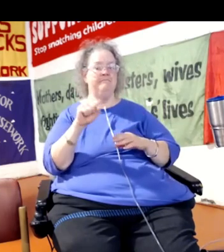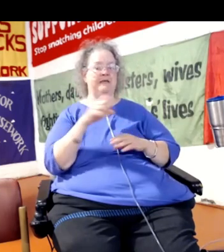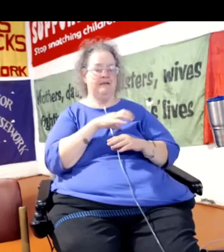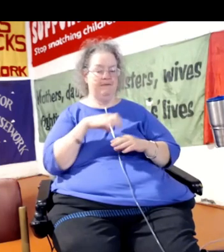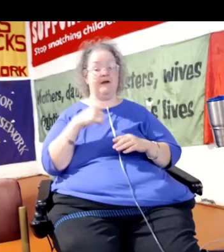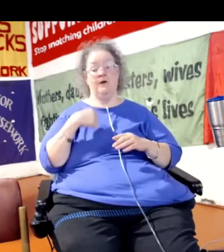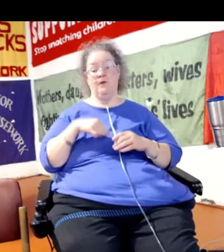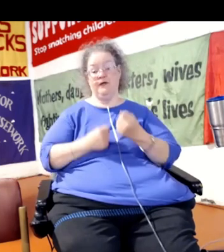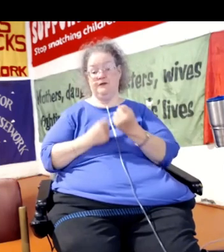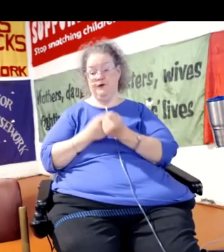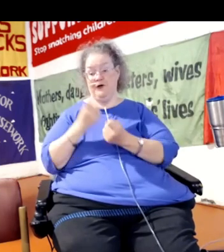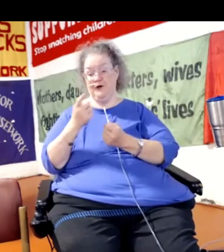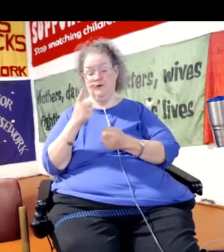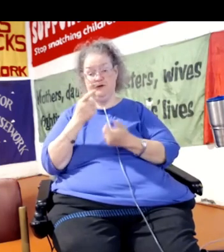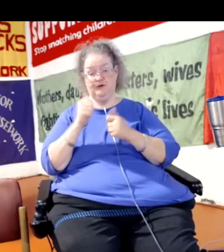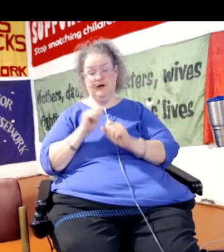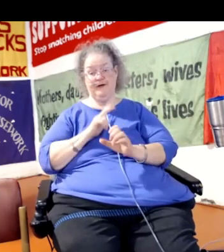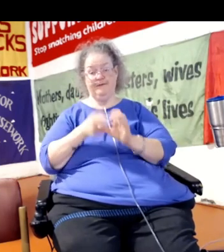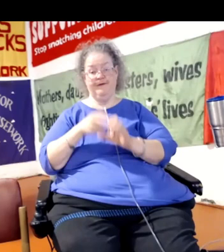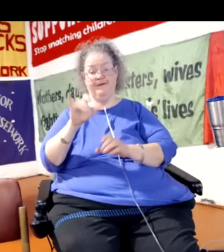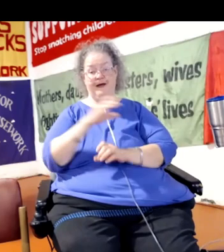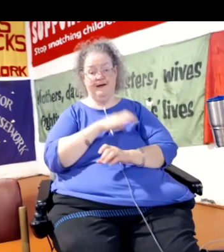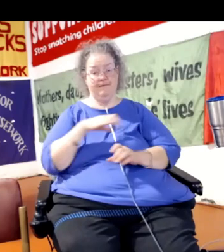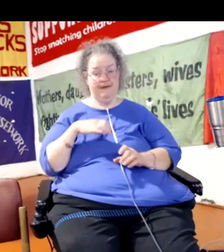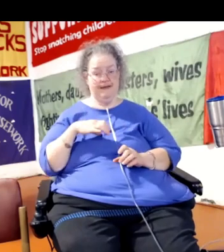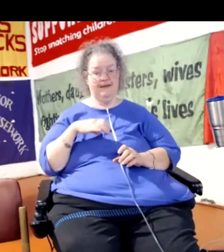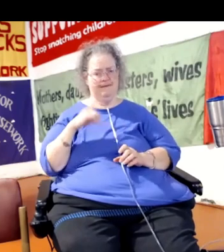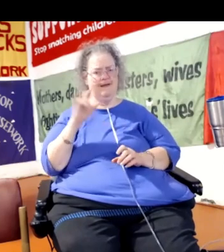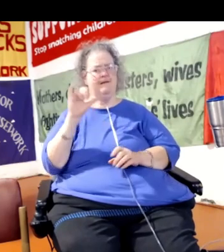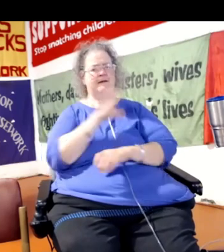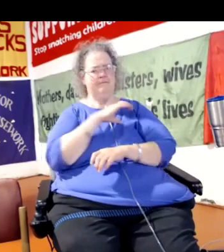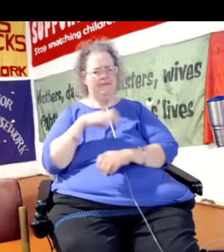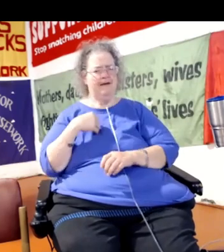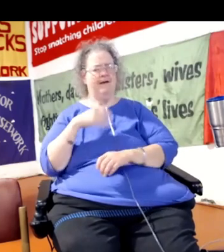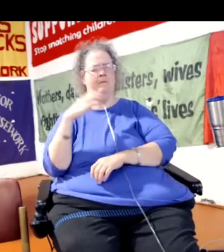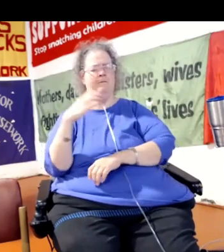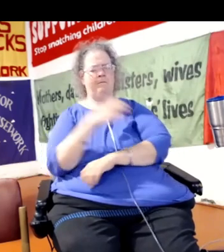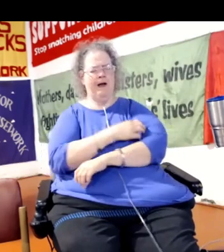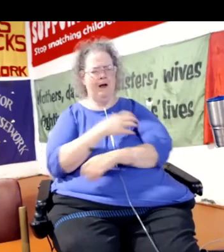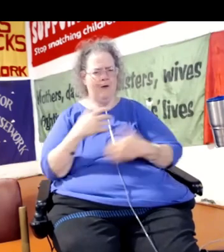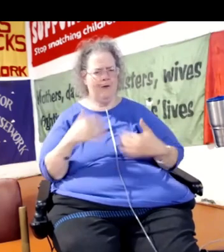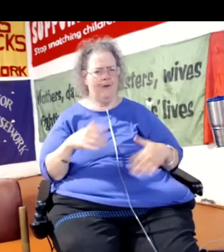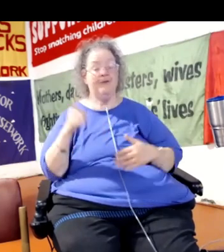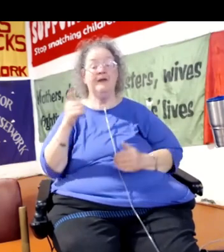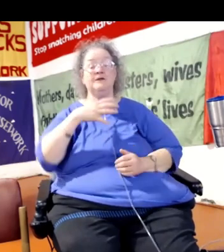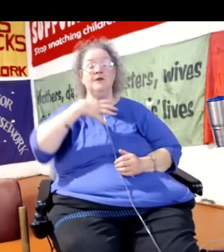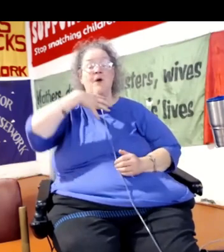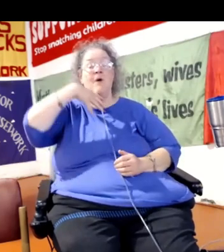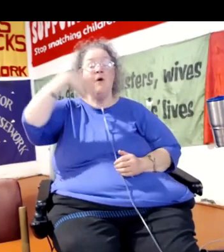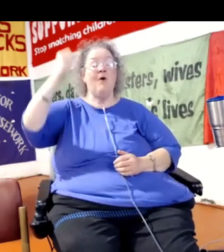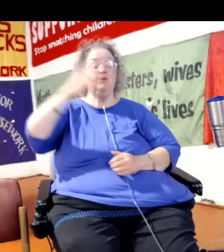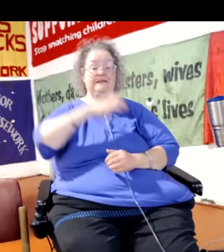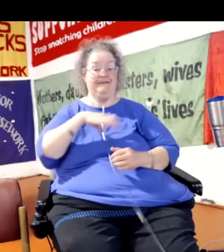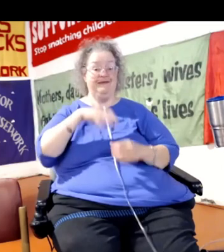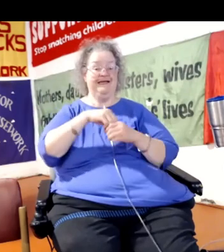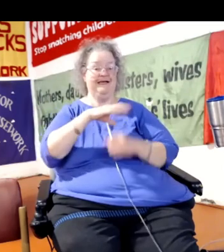to get on that committee that's in the House. It is the oldest committee in the United States